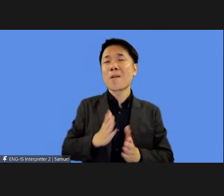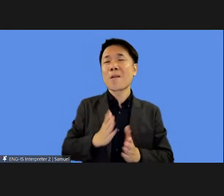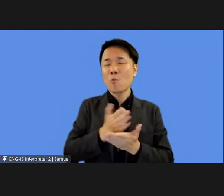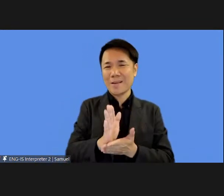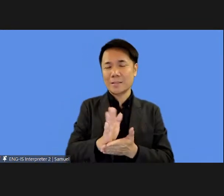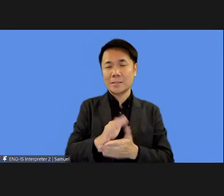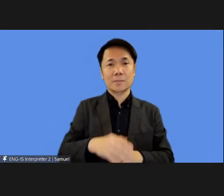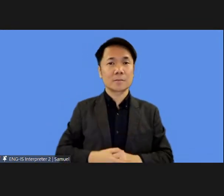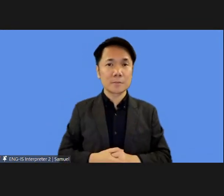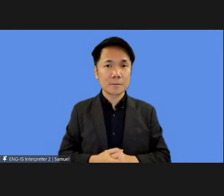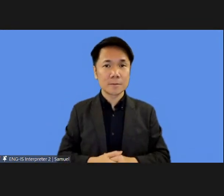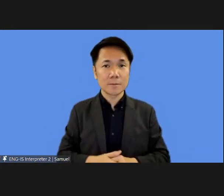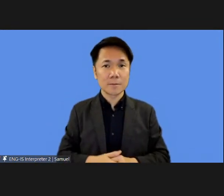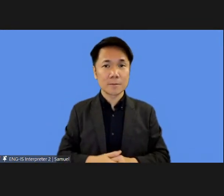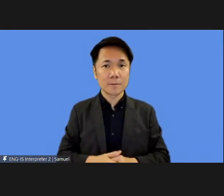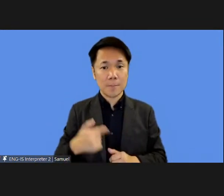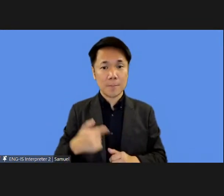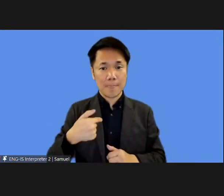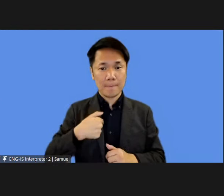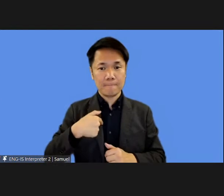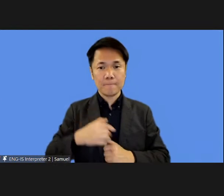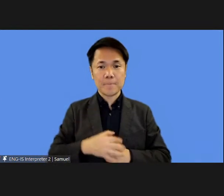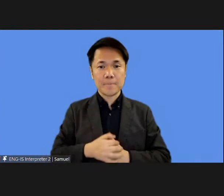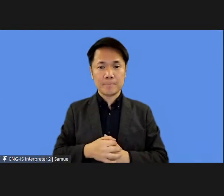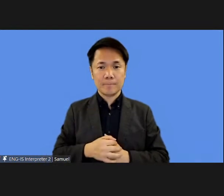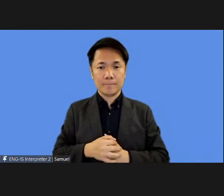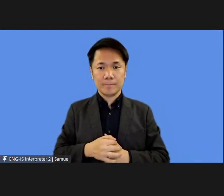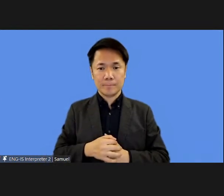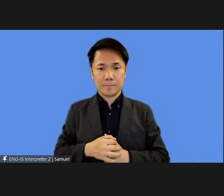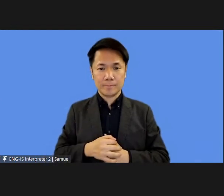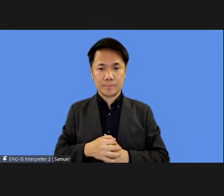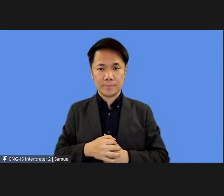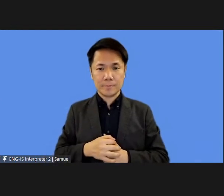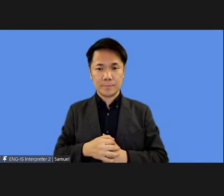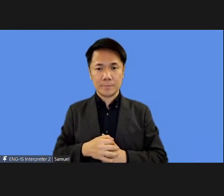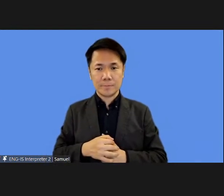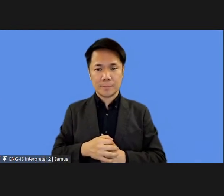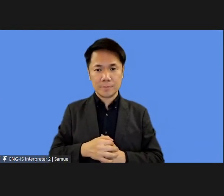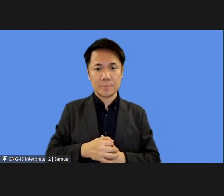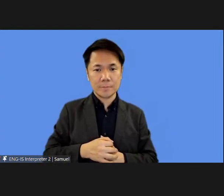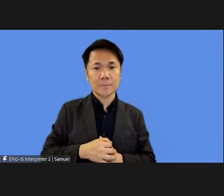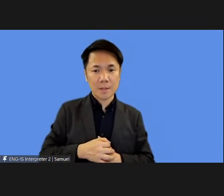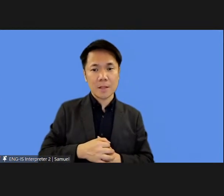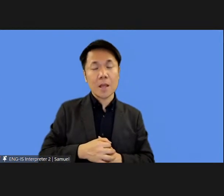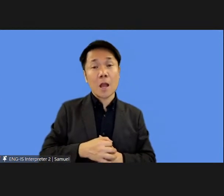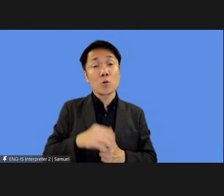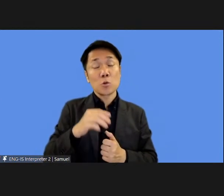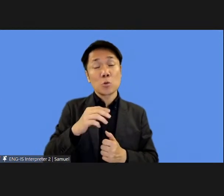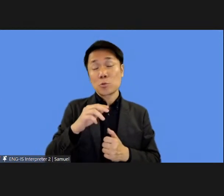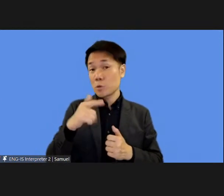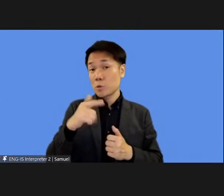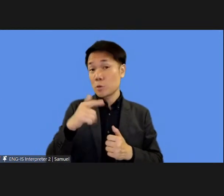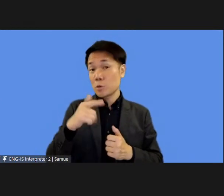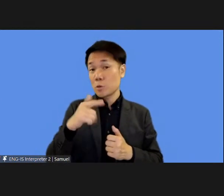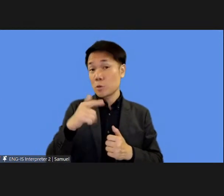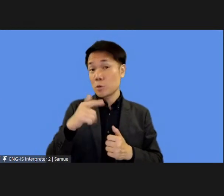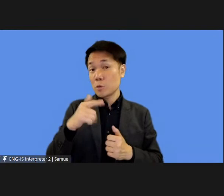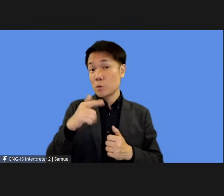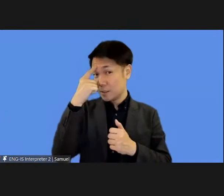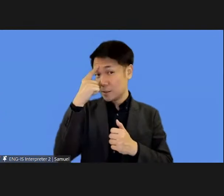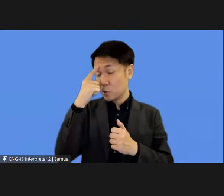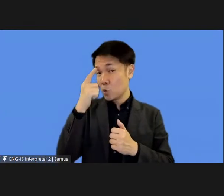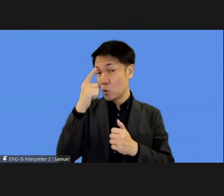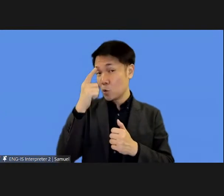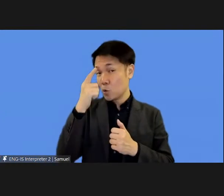panel. One is that the importance of using the human rights framework, so that recognizing that that development